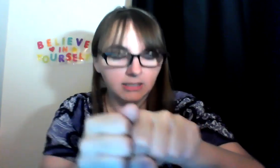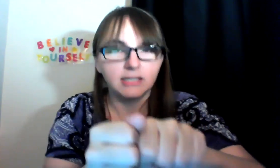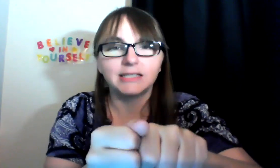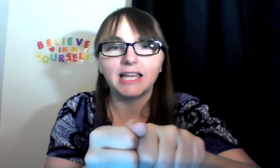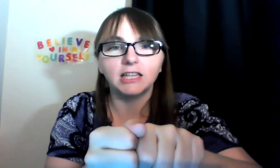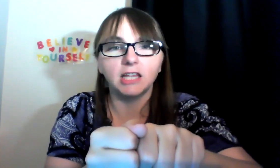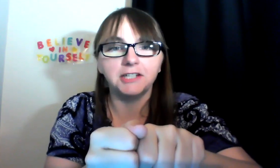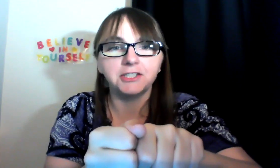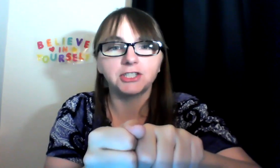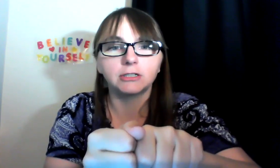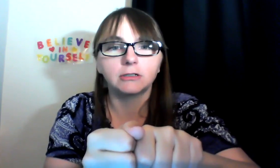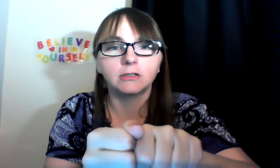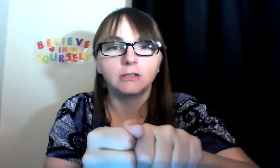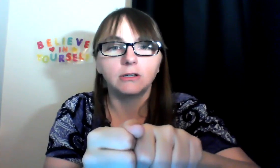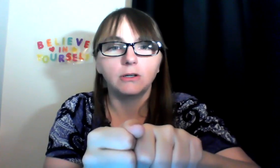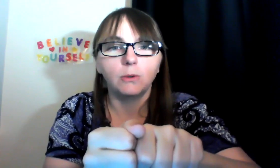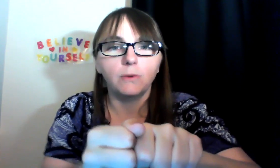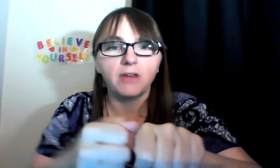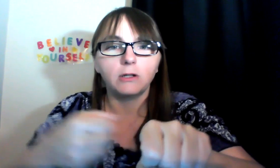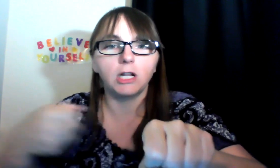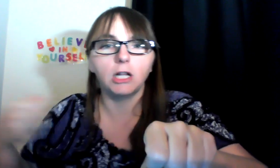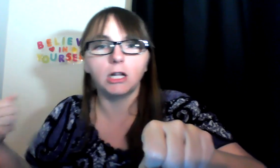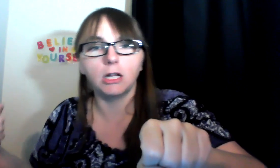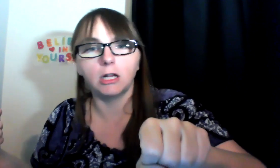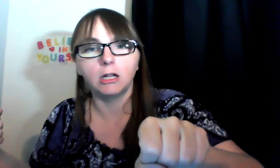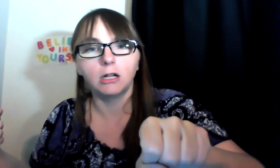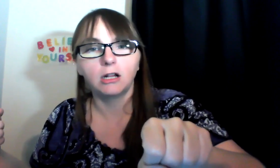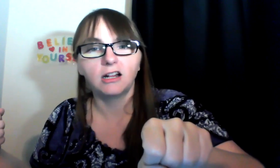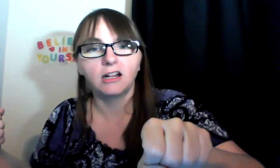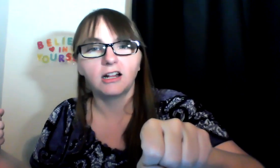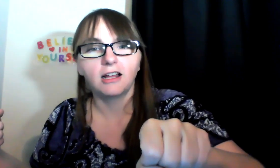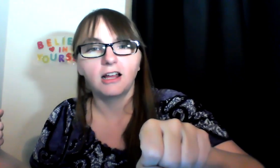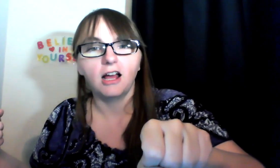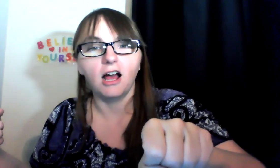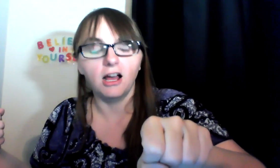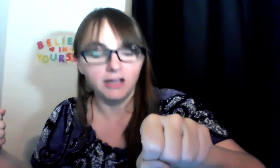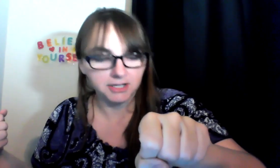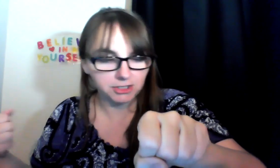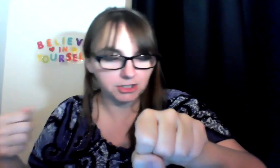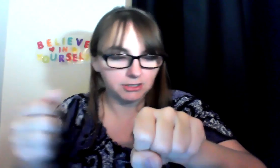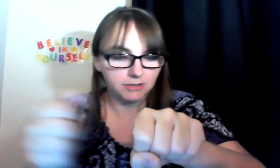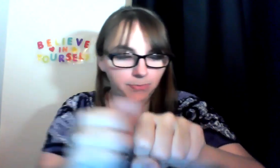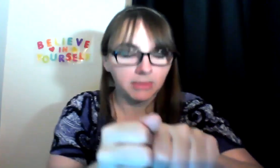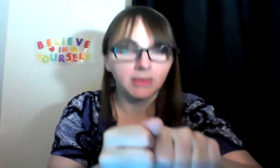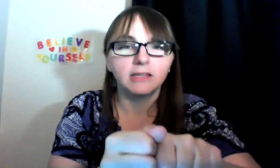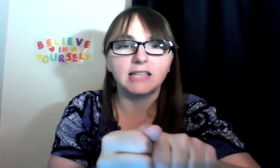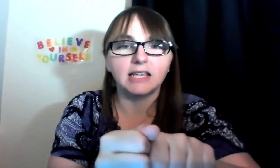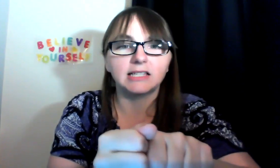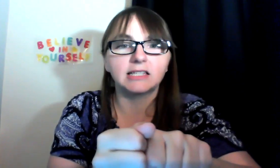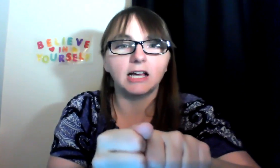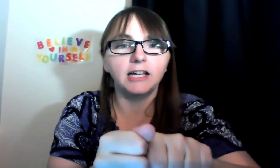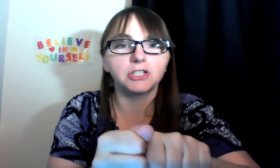Say lunch. Without l. Unch. Say such.